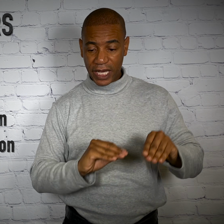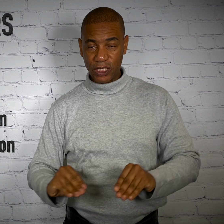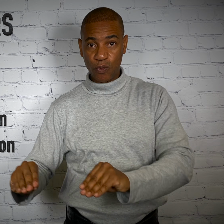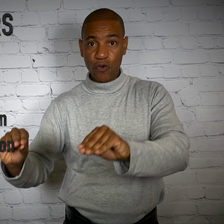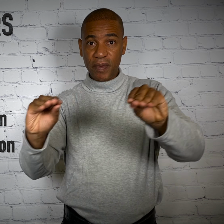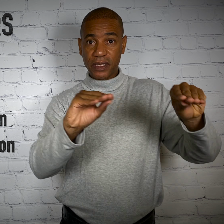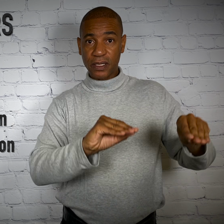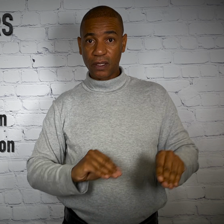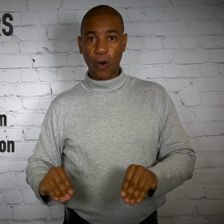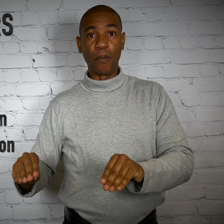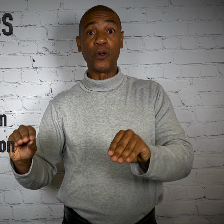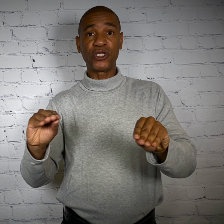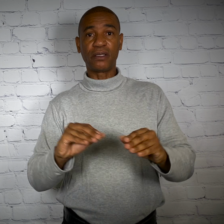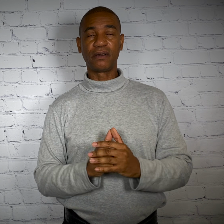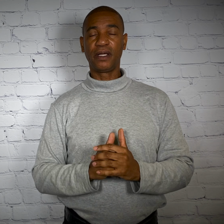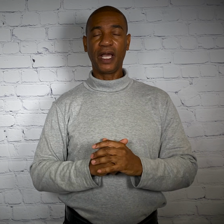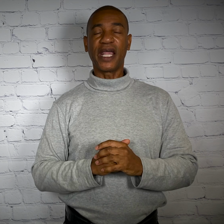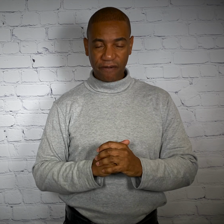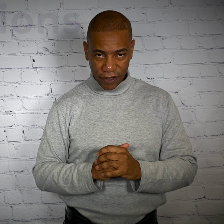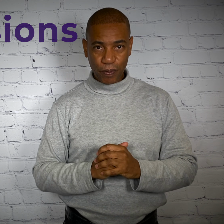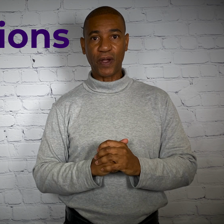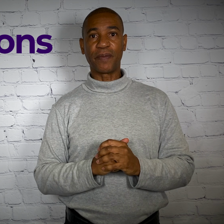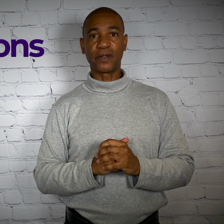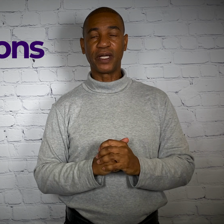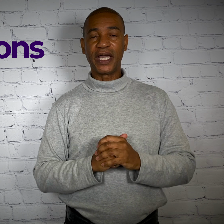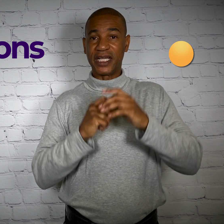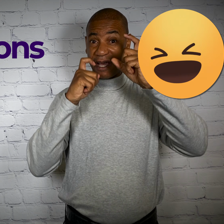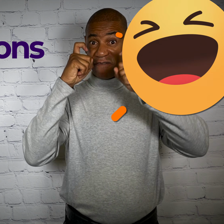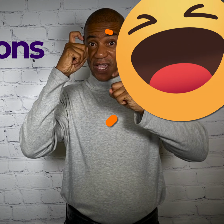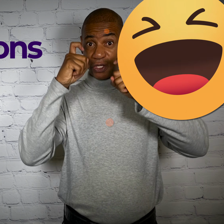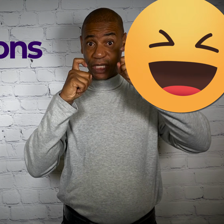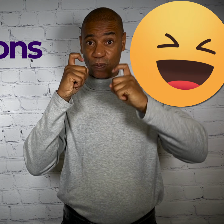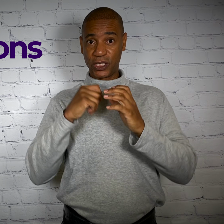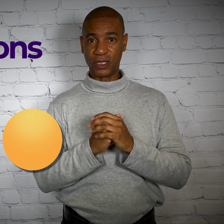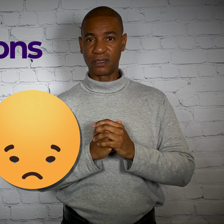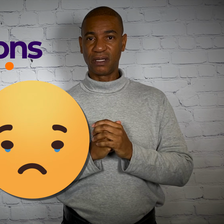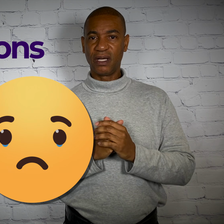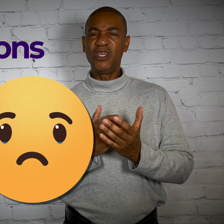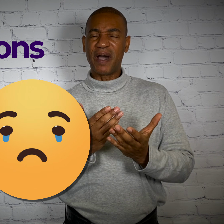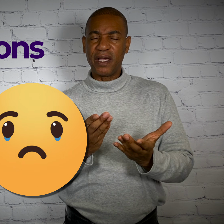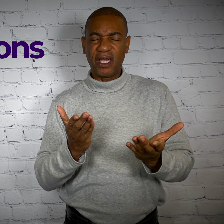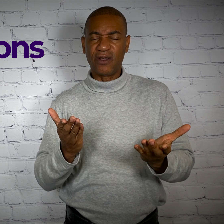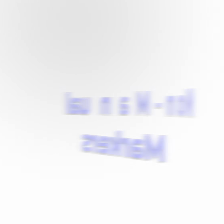is movement or motion, and the fifth parameter is facial expressions. You might hear them